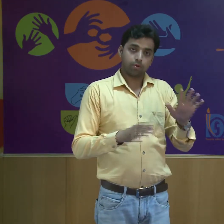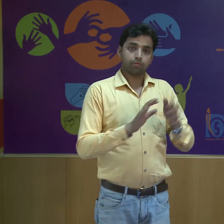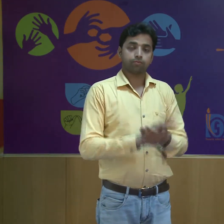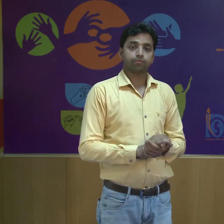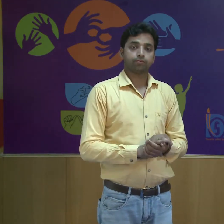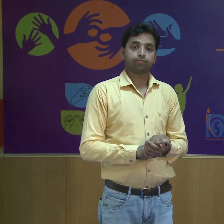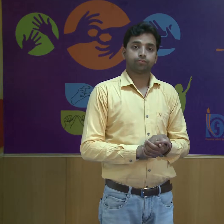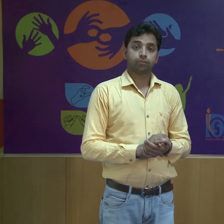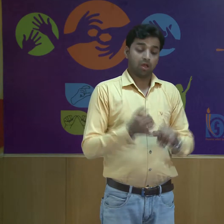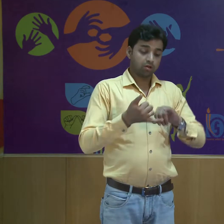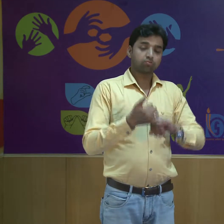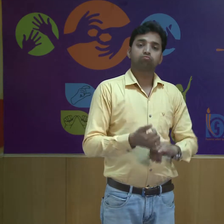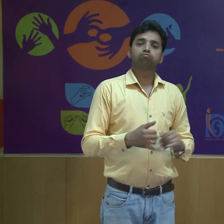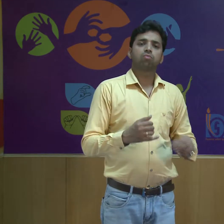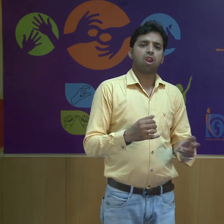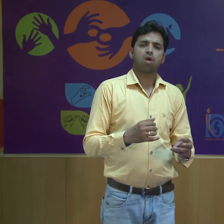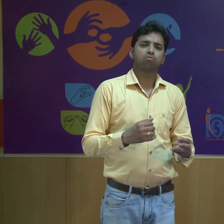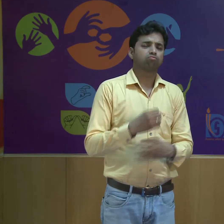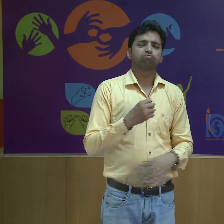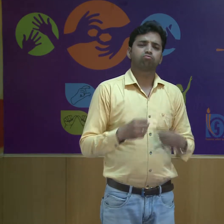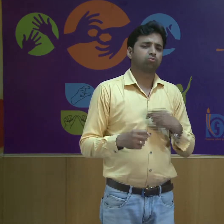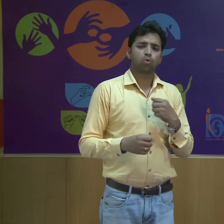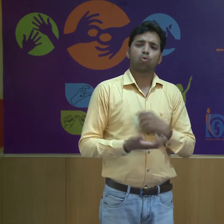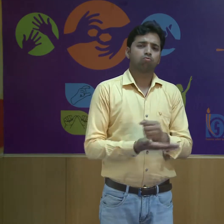The Shudras could not practice that ceremony.